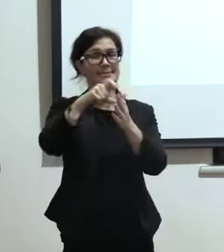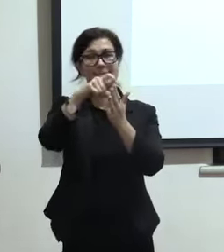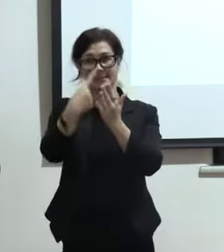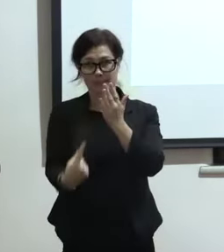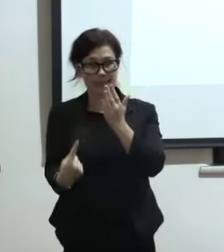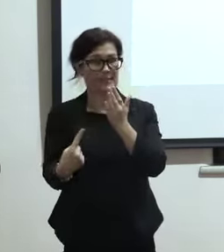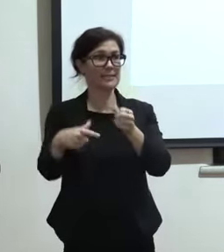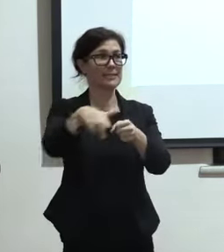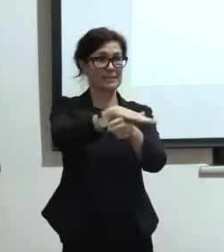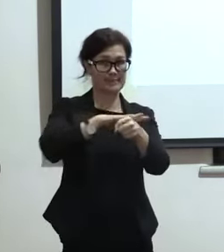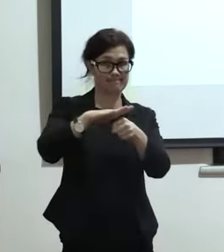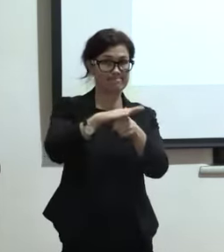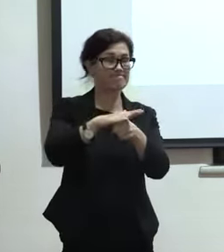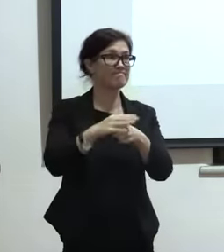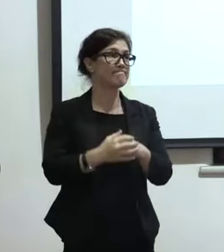Disability